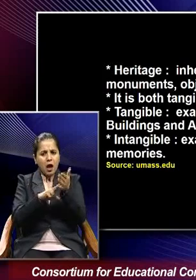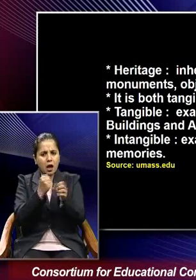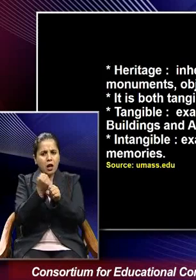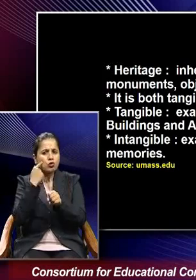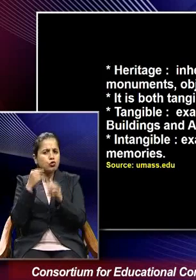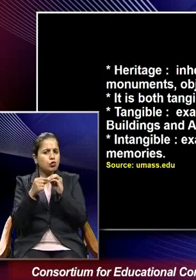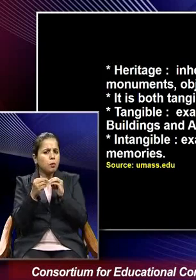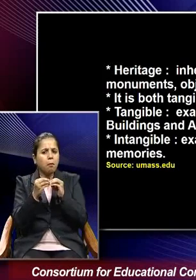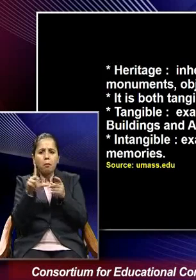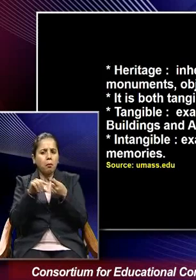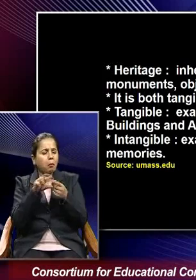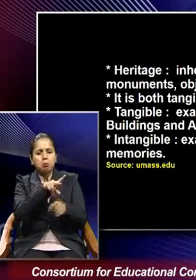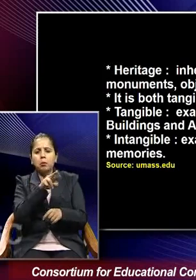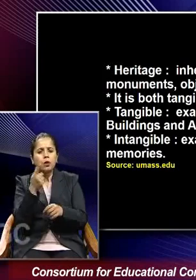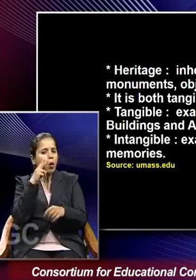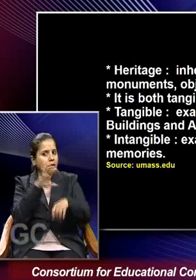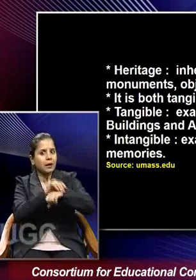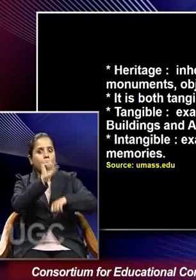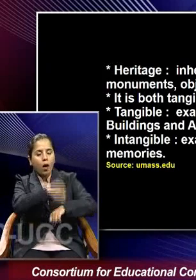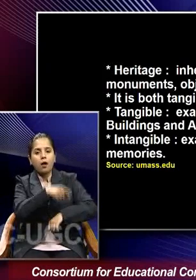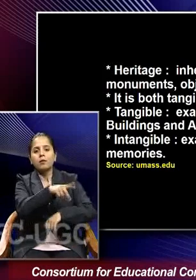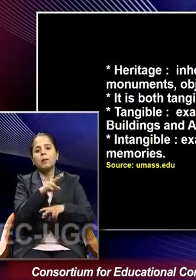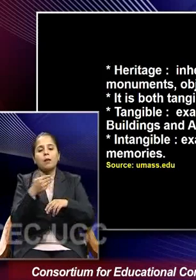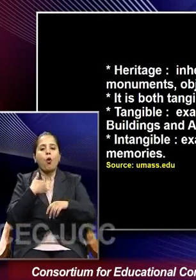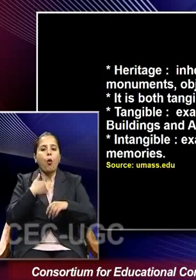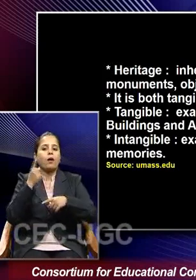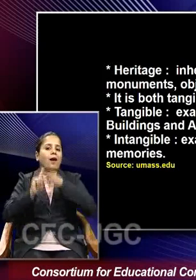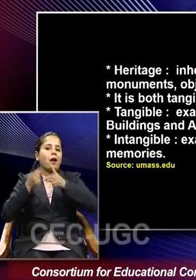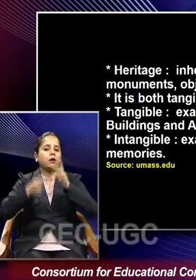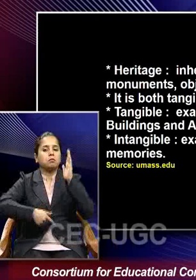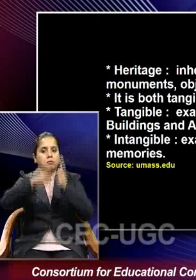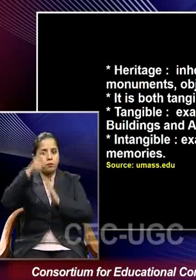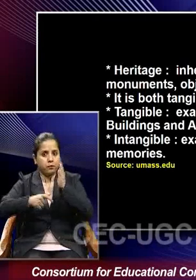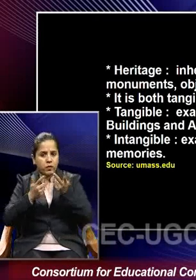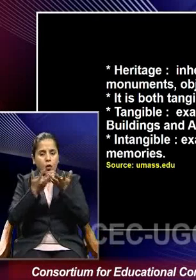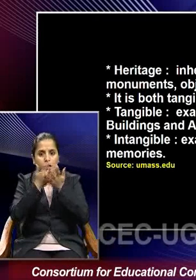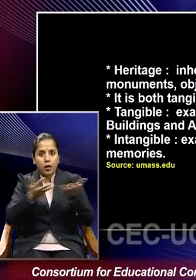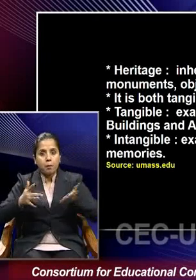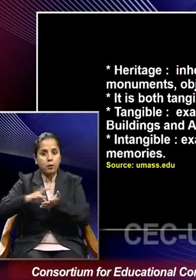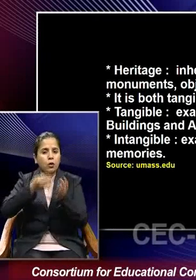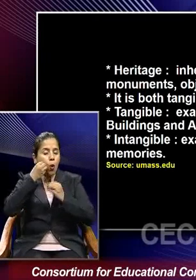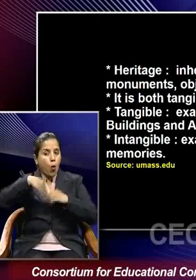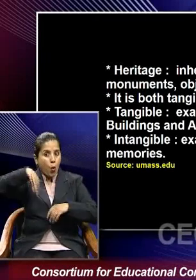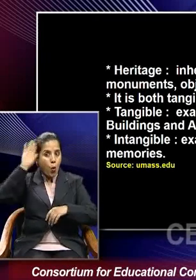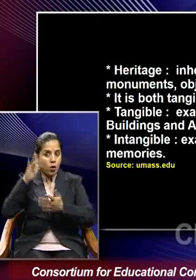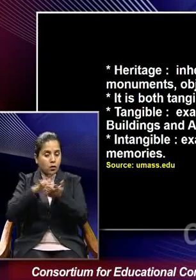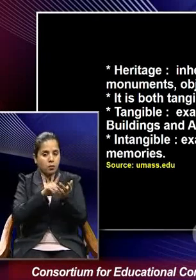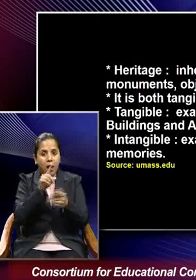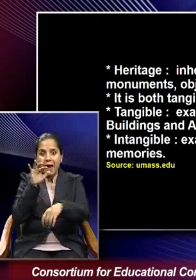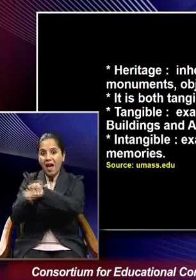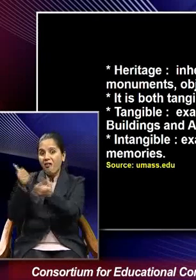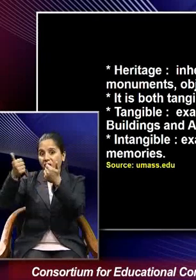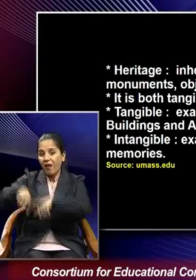include? Example, our historical buildings, archaeological sites. What does intangible